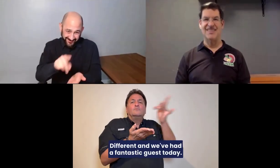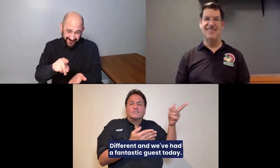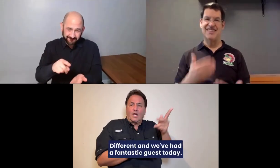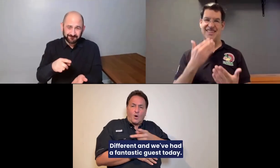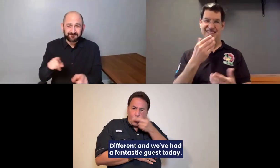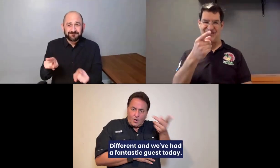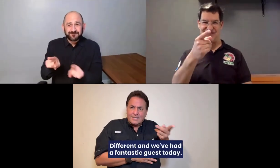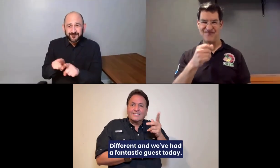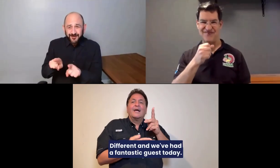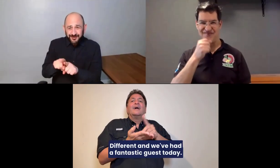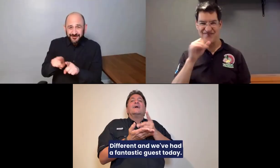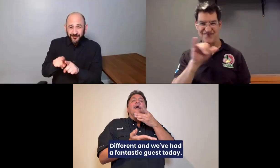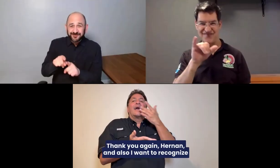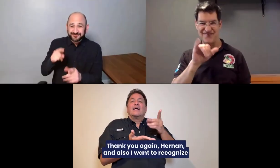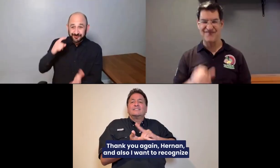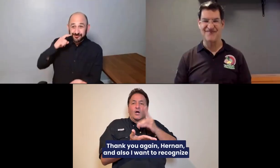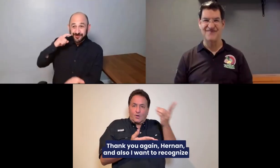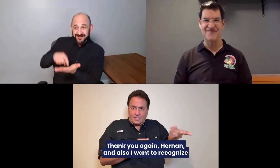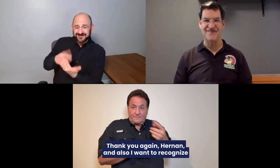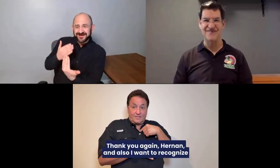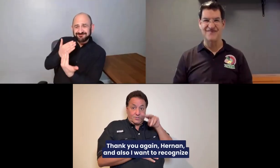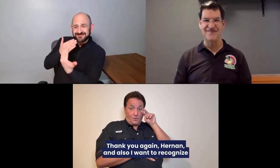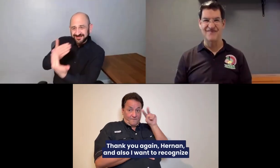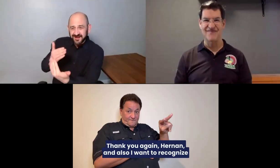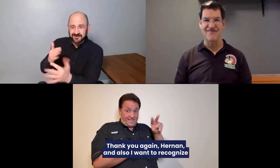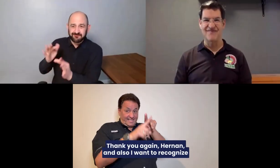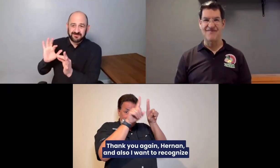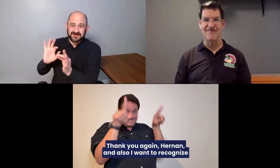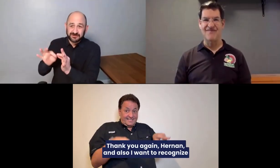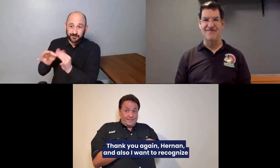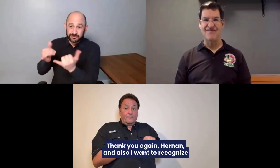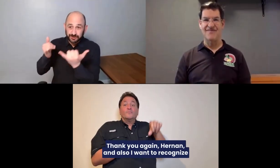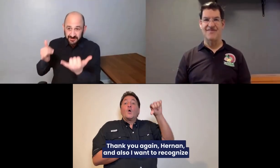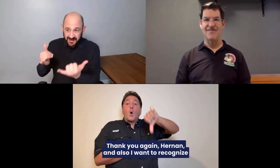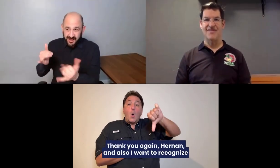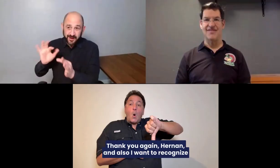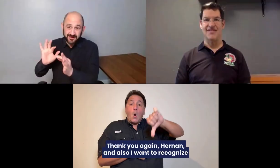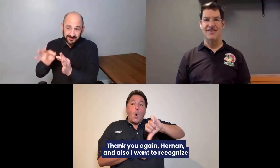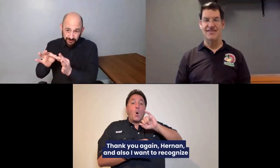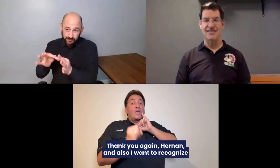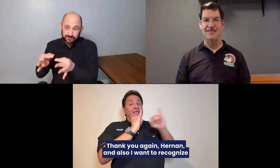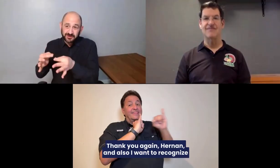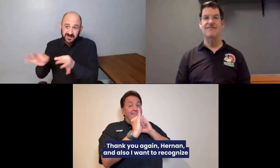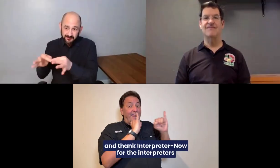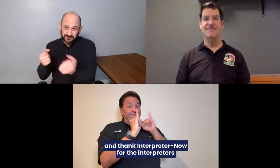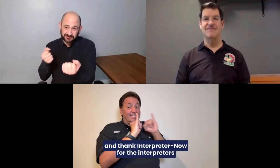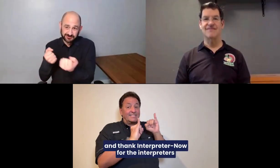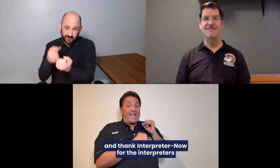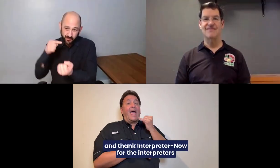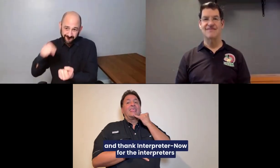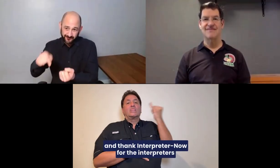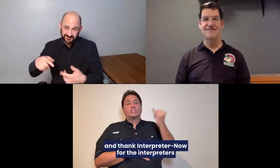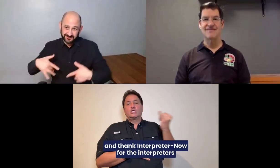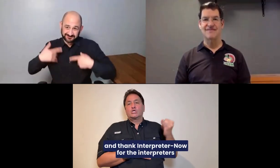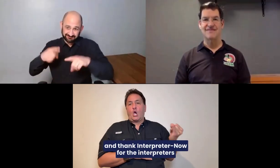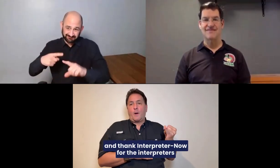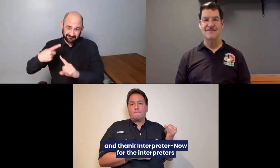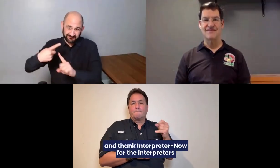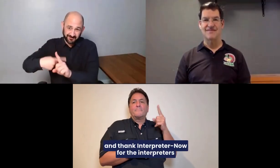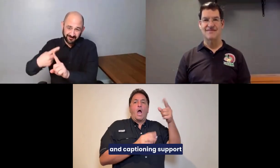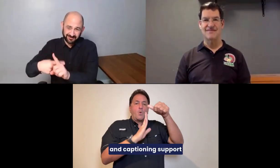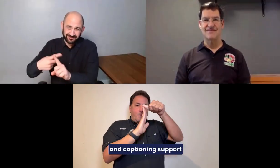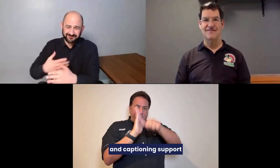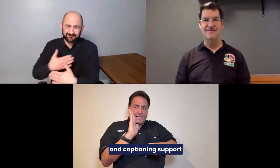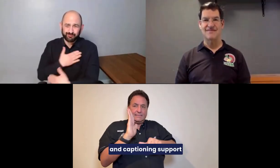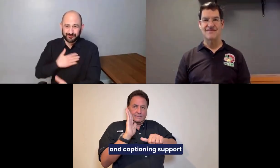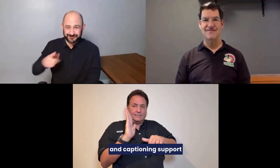we've had a fantastic guest today. Thank you again, Hernan. And also, I want to recognize and thank Interpreter Now for the